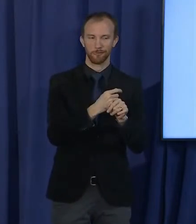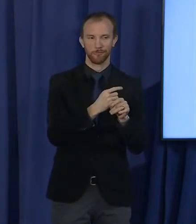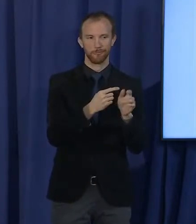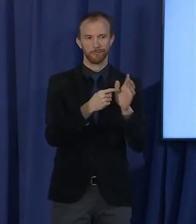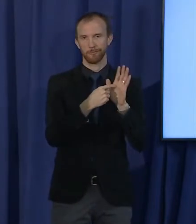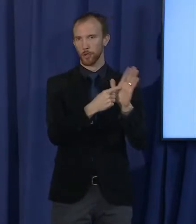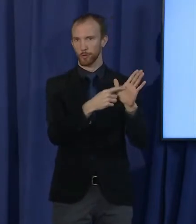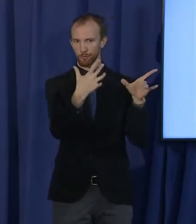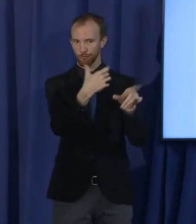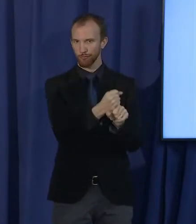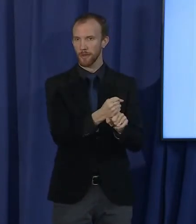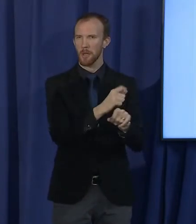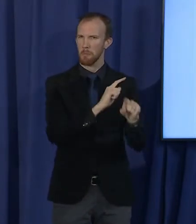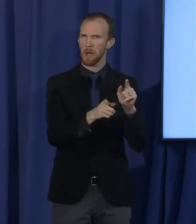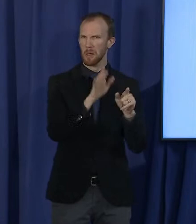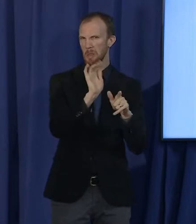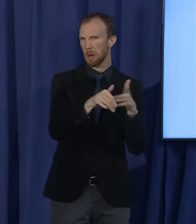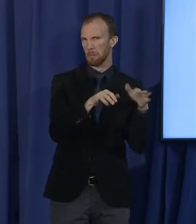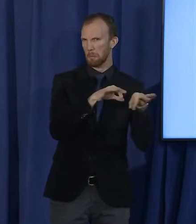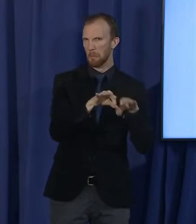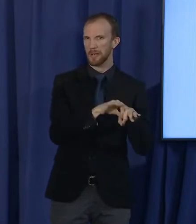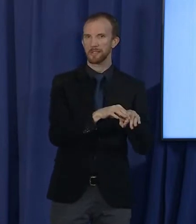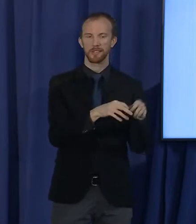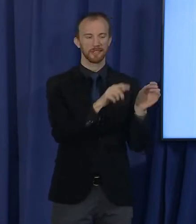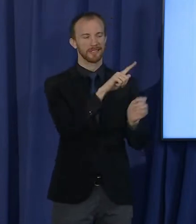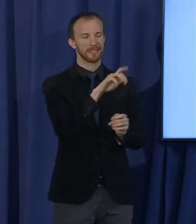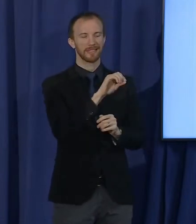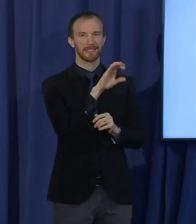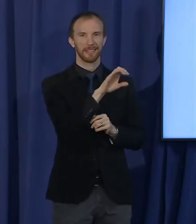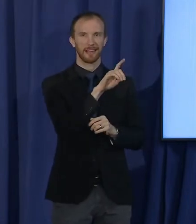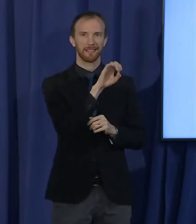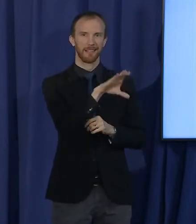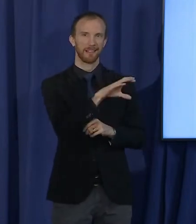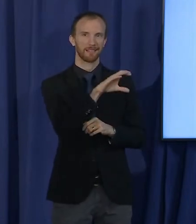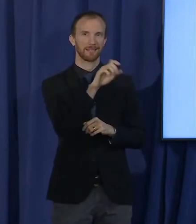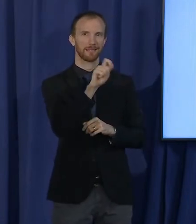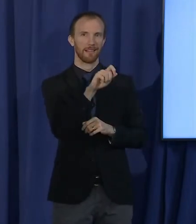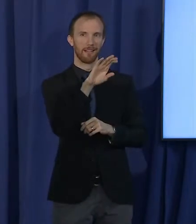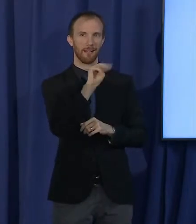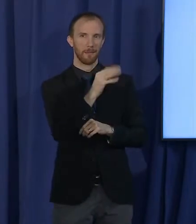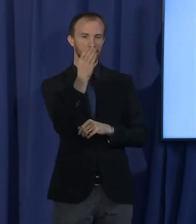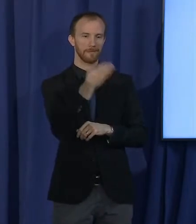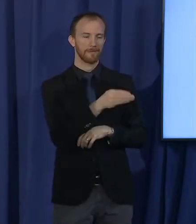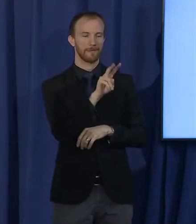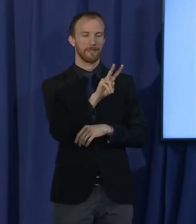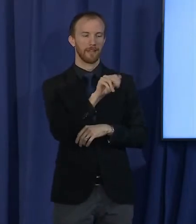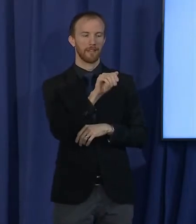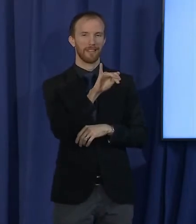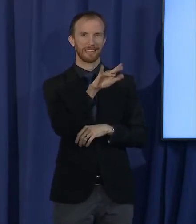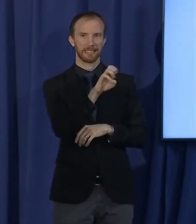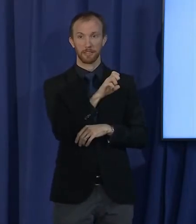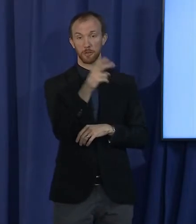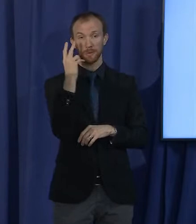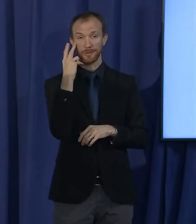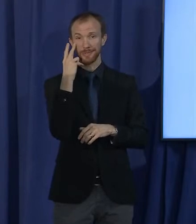works. If you go to Zocdox.com/vaccines, you will see this is available right now.